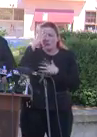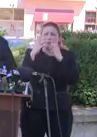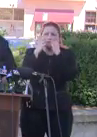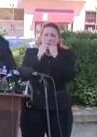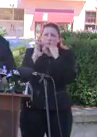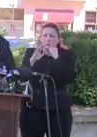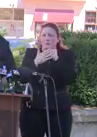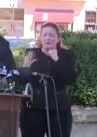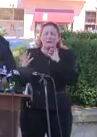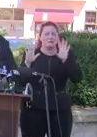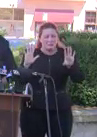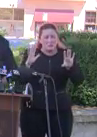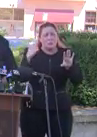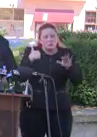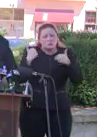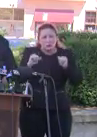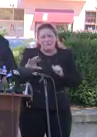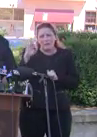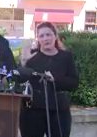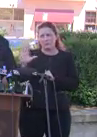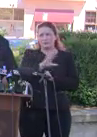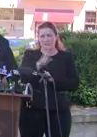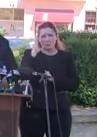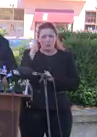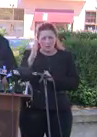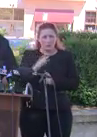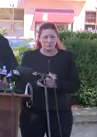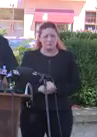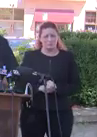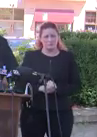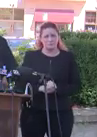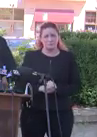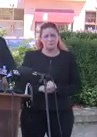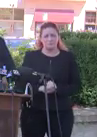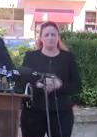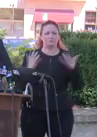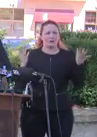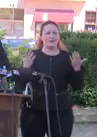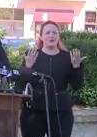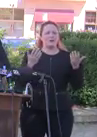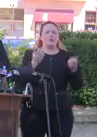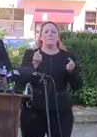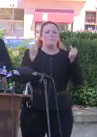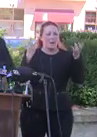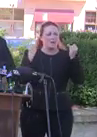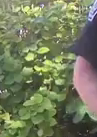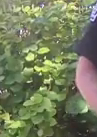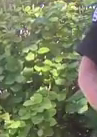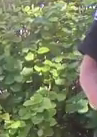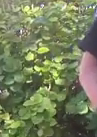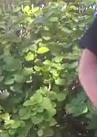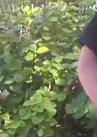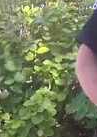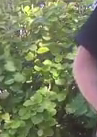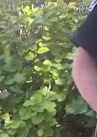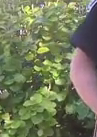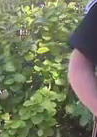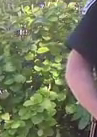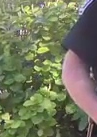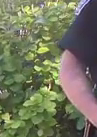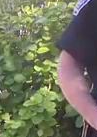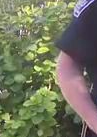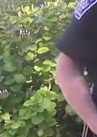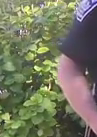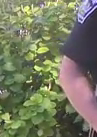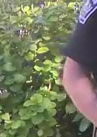expressed interest in, and we're going to do whatever we can to try to find that for them. Can the community help clean up? That is a question that we've been getting a lot of.